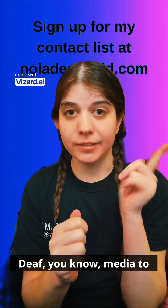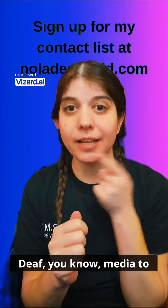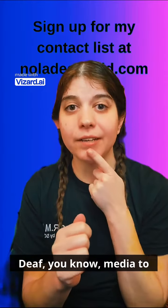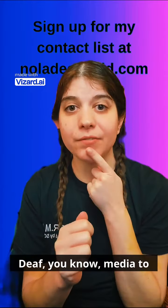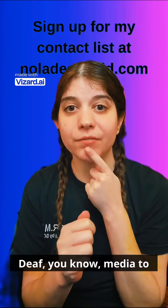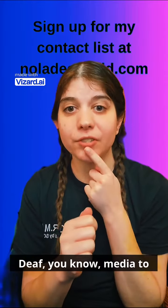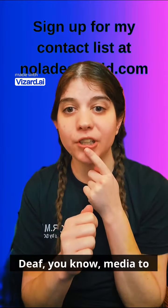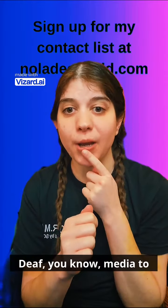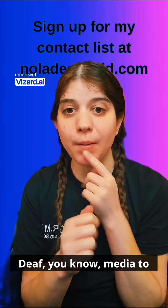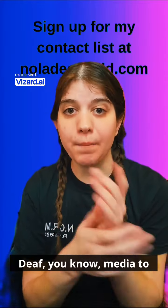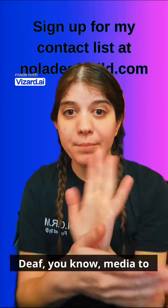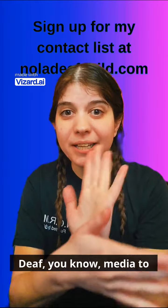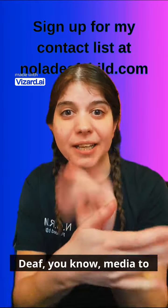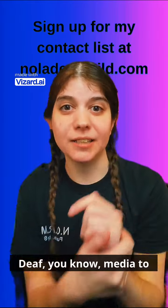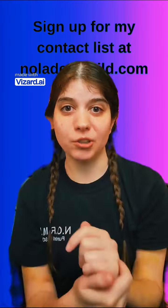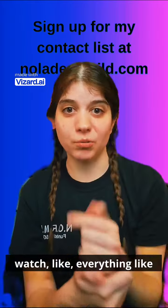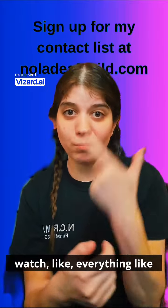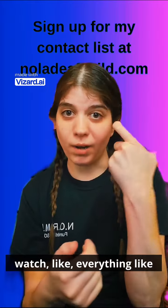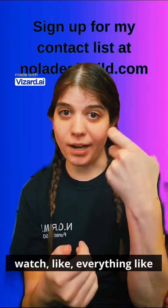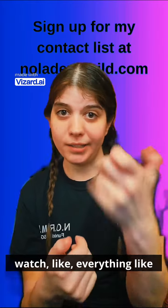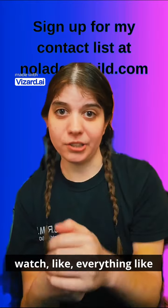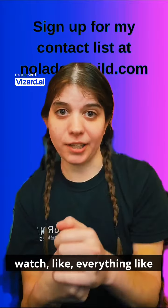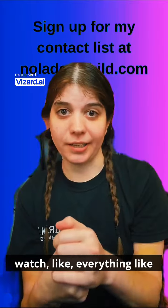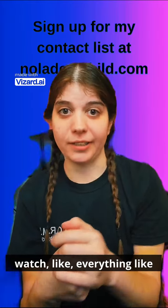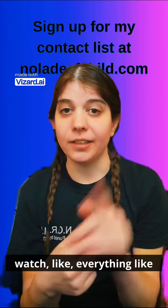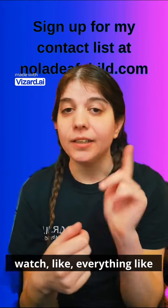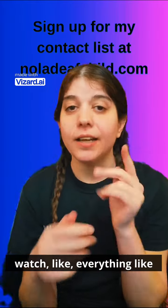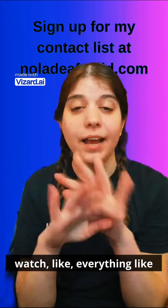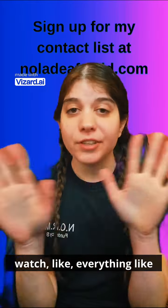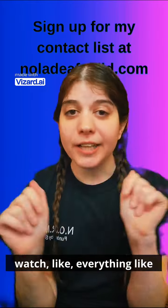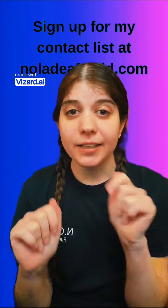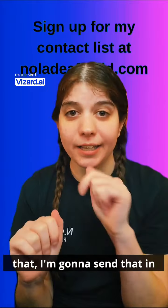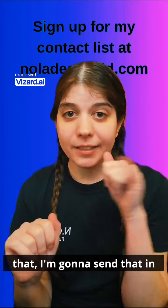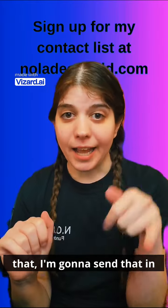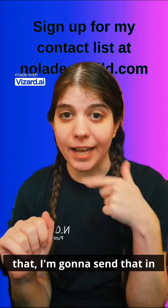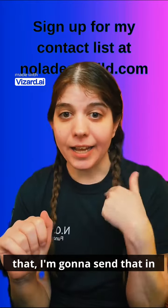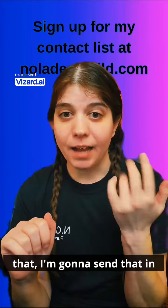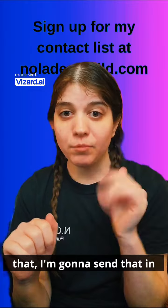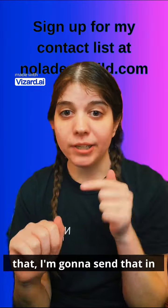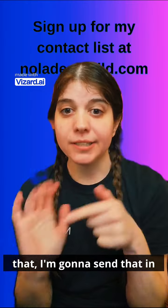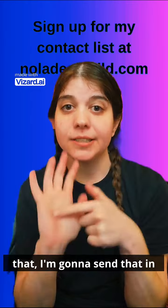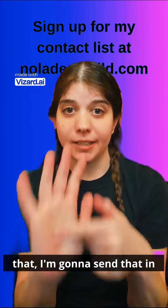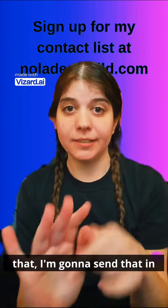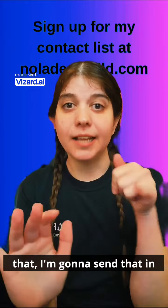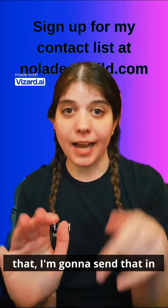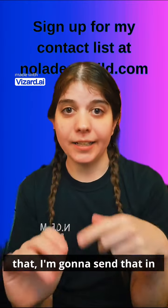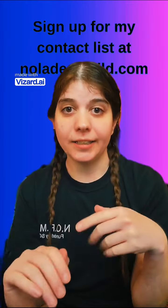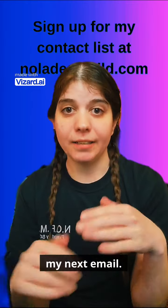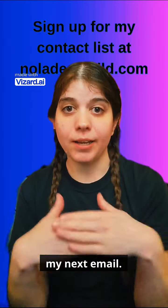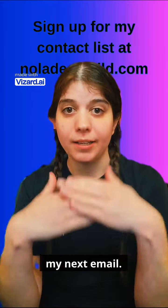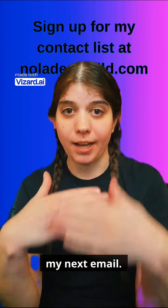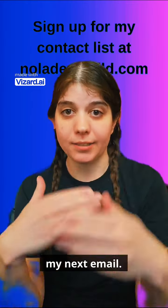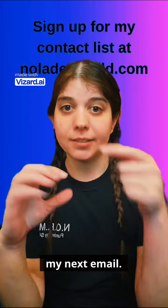deaf, media to watch, like everything like that, I'm gonna send that in my next